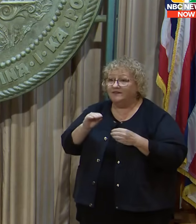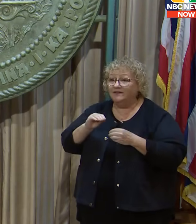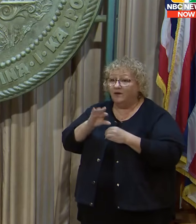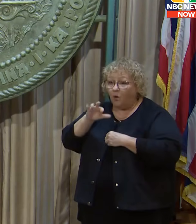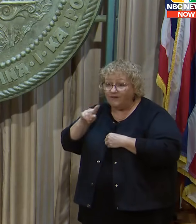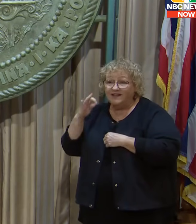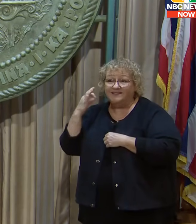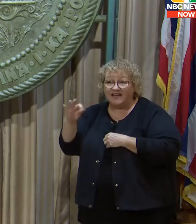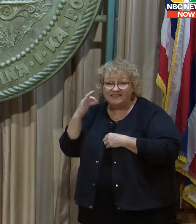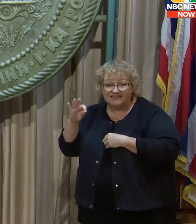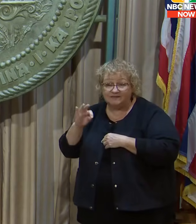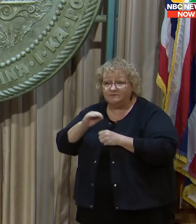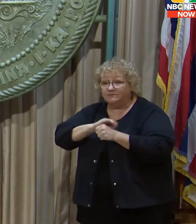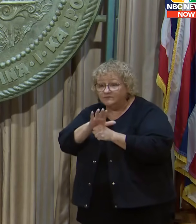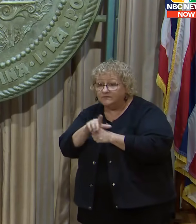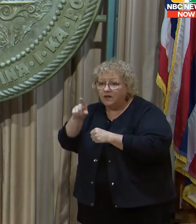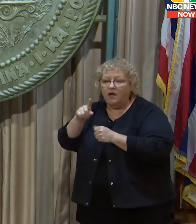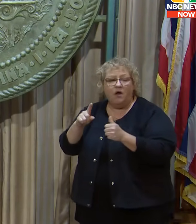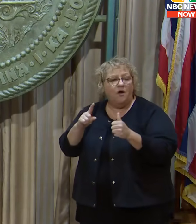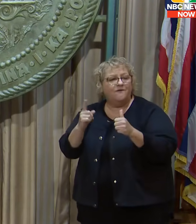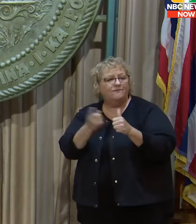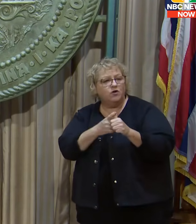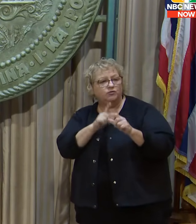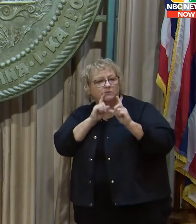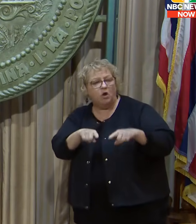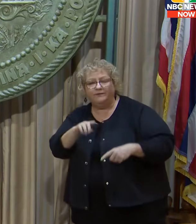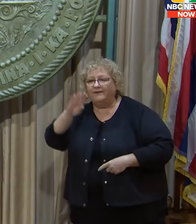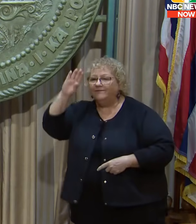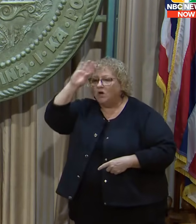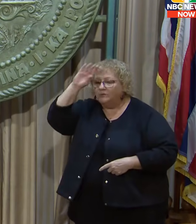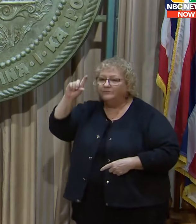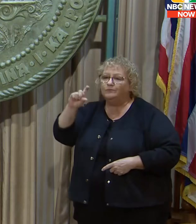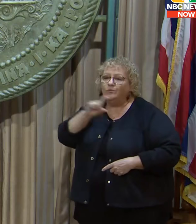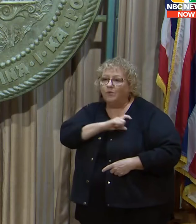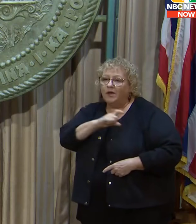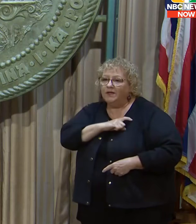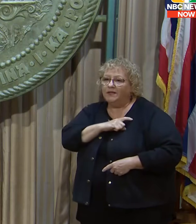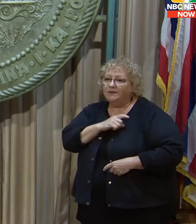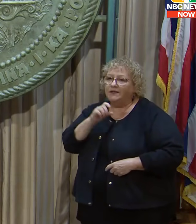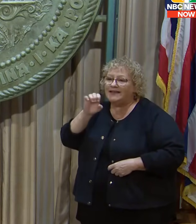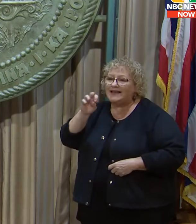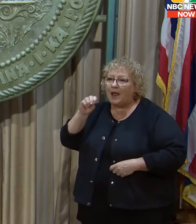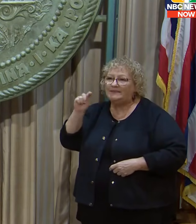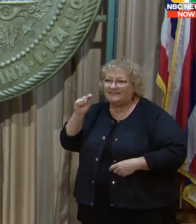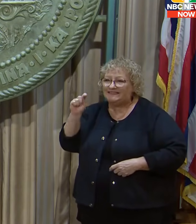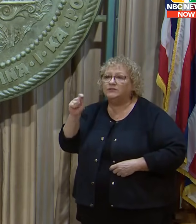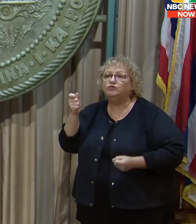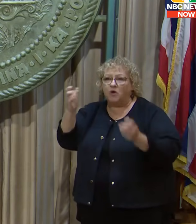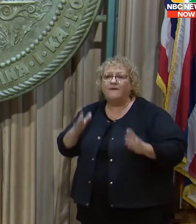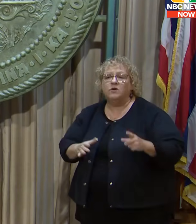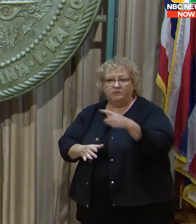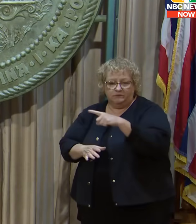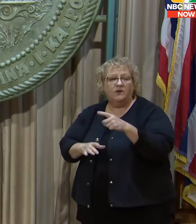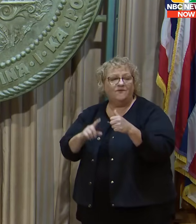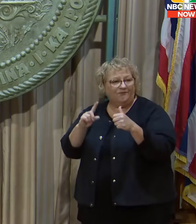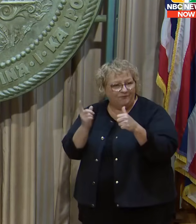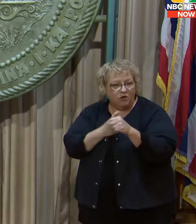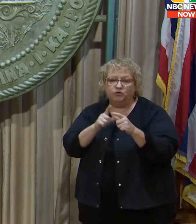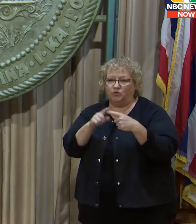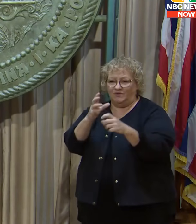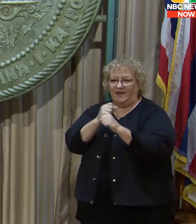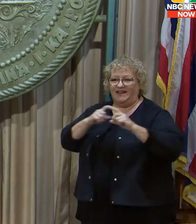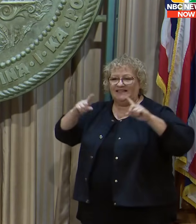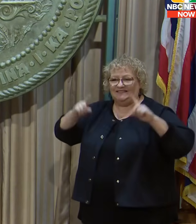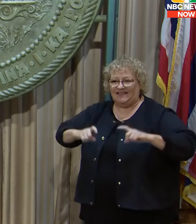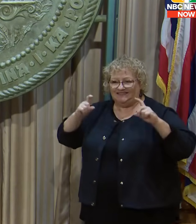quickly. Those and the first responders are on the top of our list for testing. And in fact, the State Health Department will be